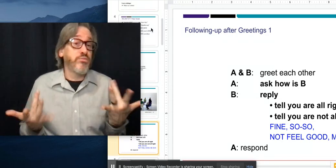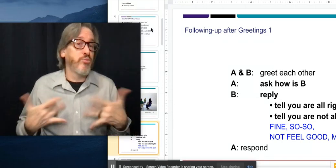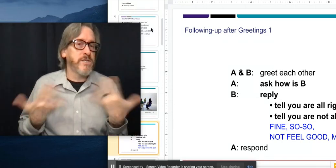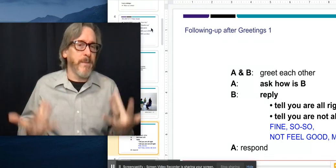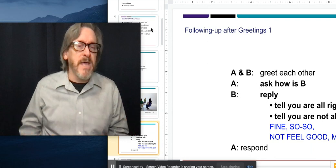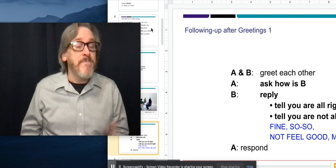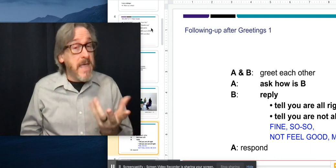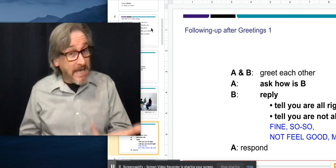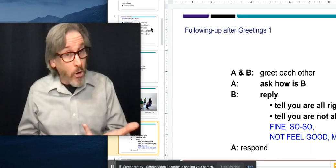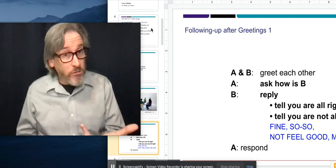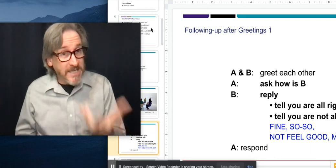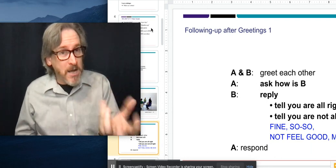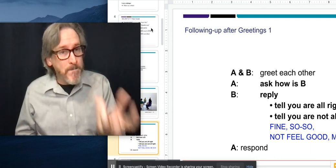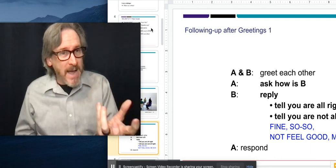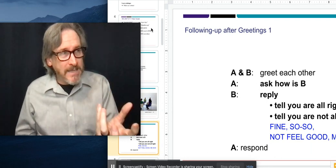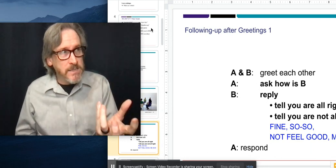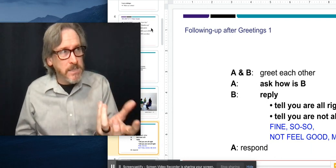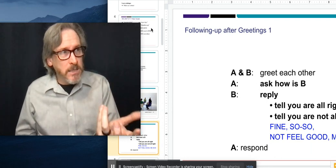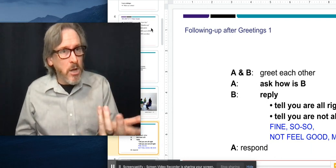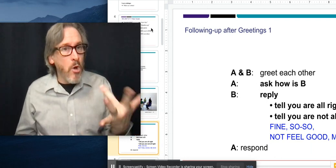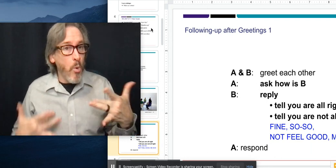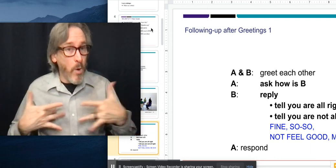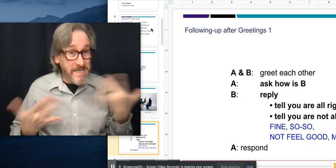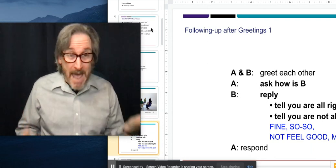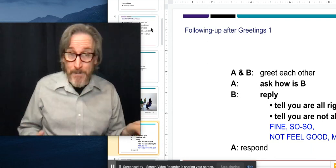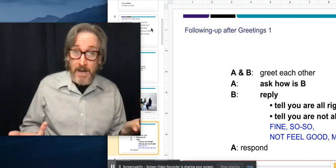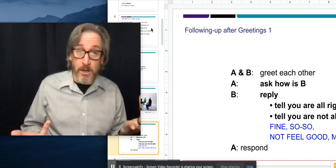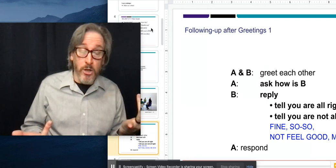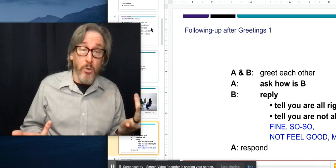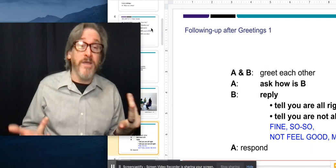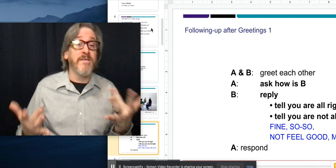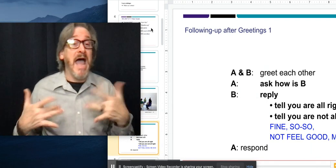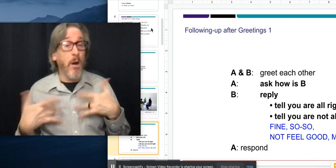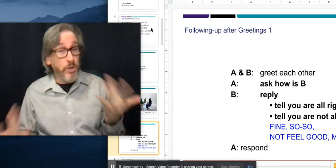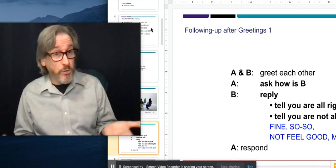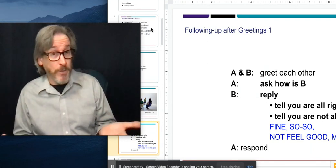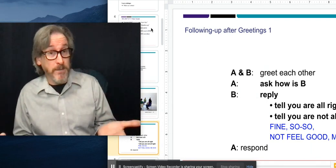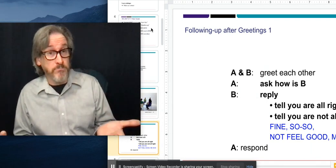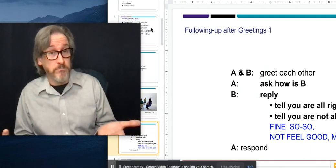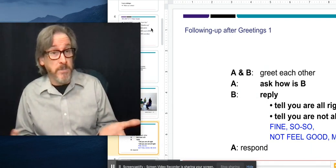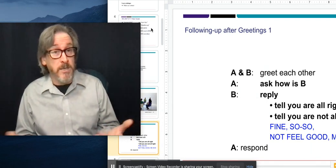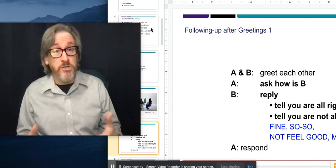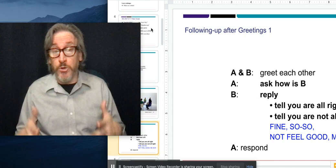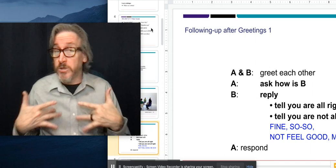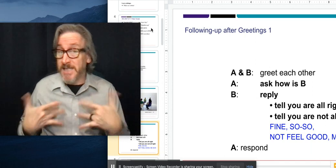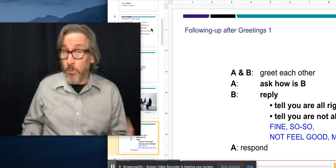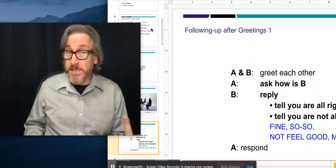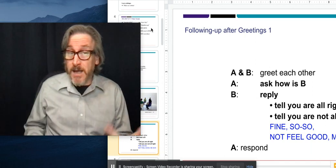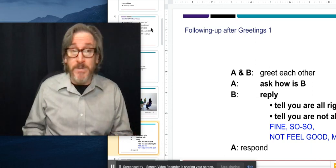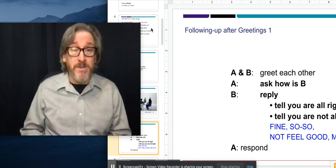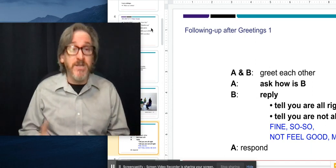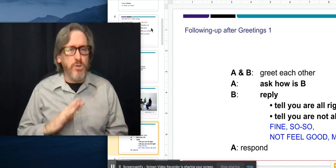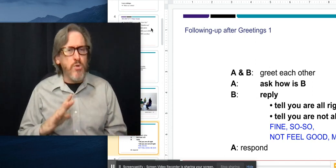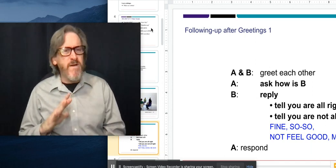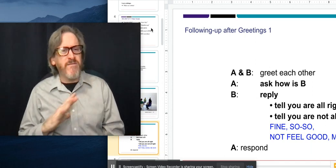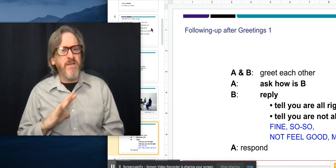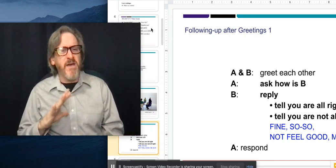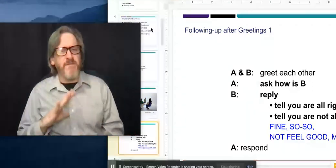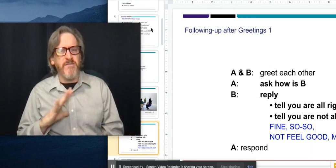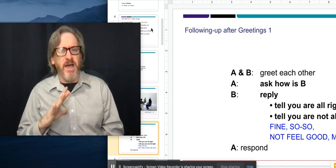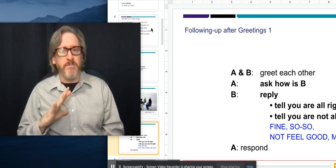But what's up? It combines what's happening with how are you doing. So you could say, what's up? And someone